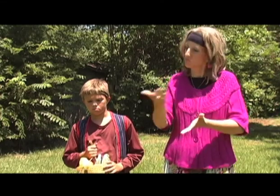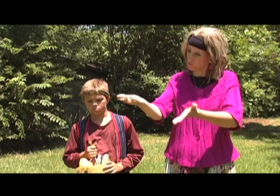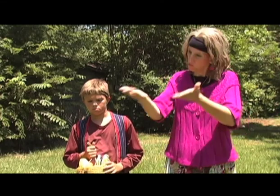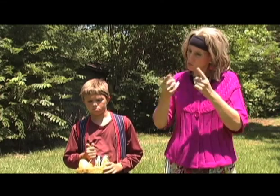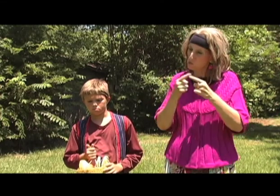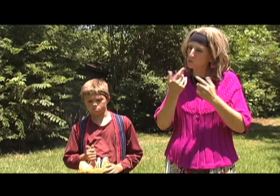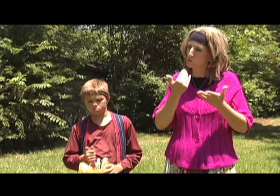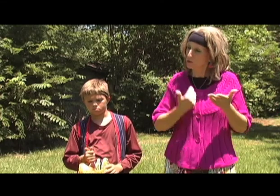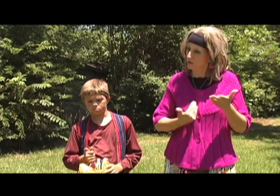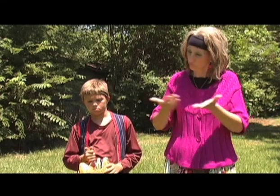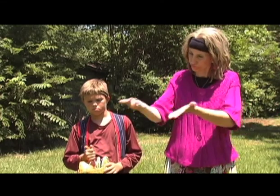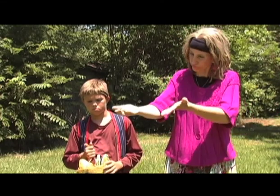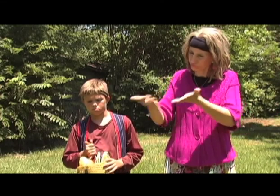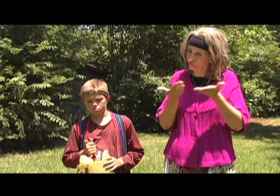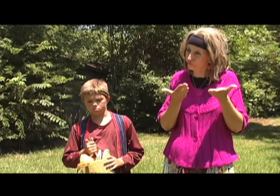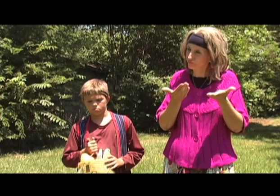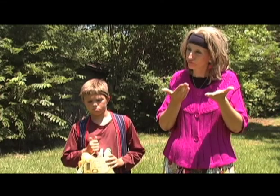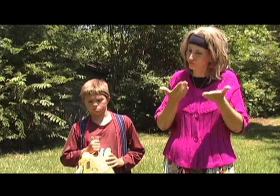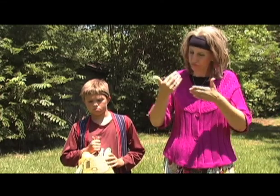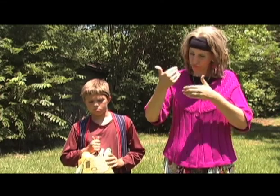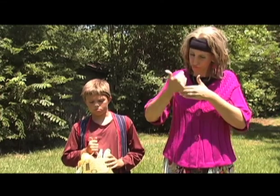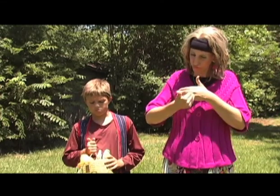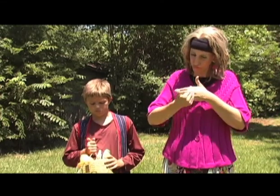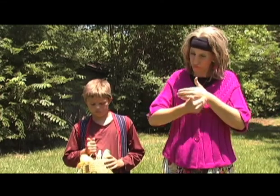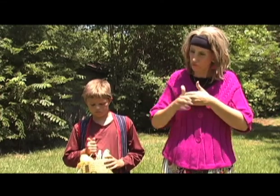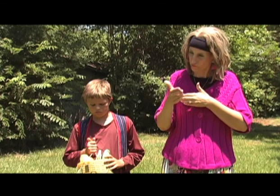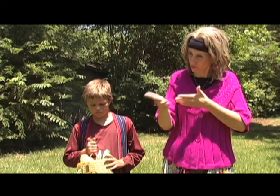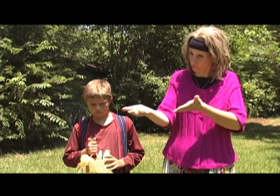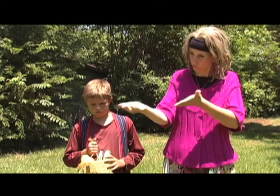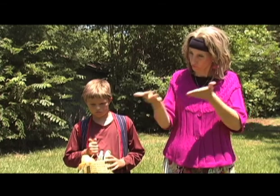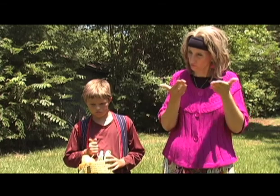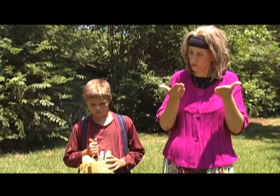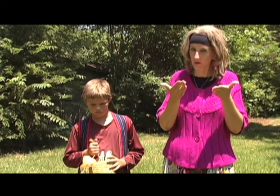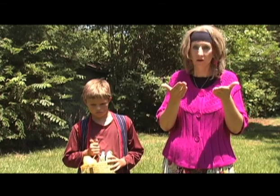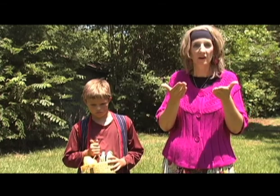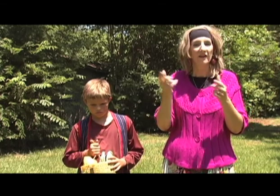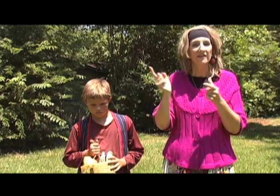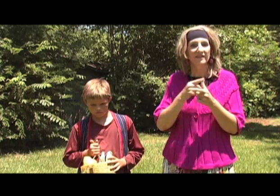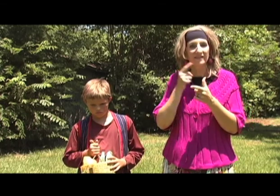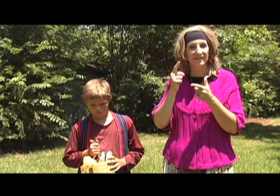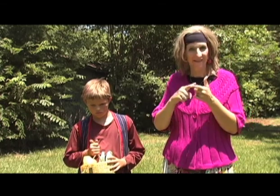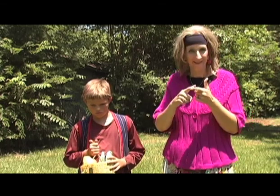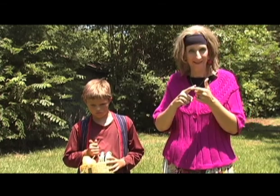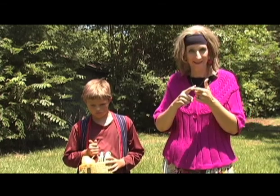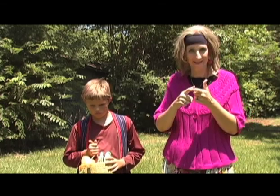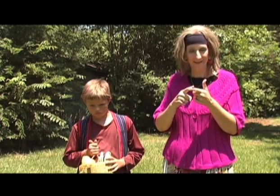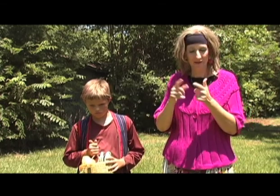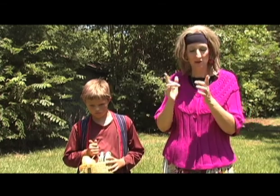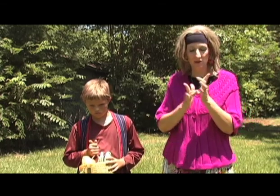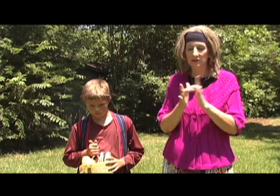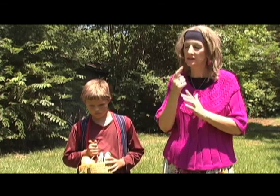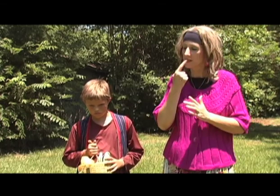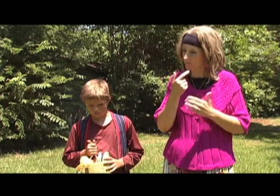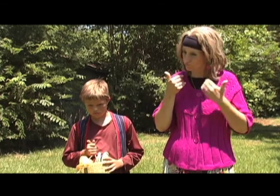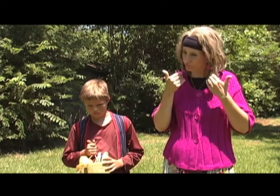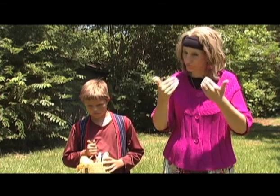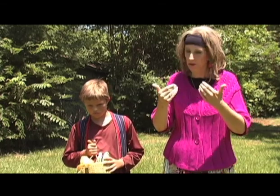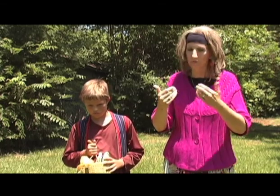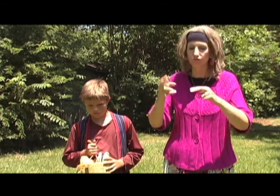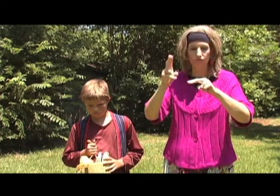Jesus said, "Bring it to me. Bring the loaves, bring the fish to me." And then Jesus, he said, "Go